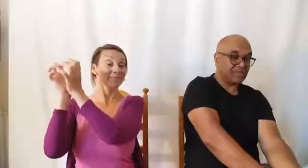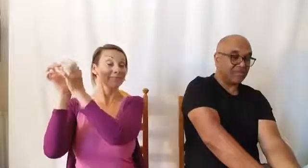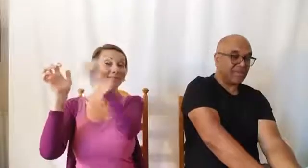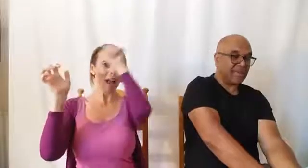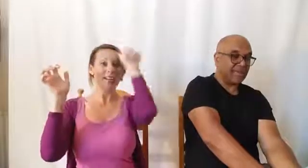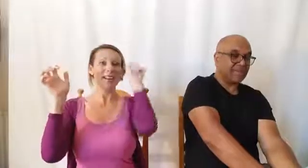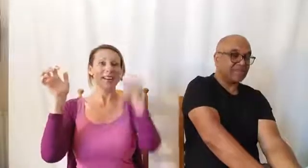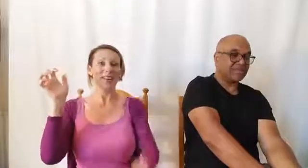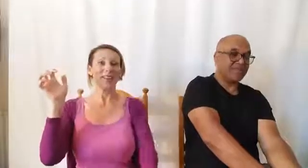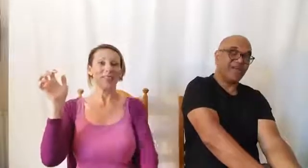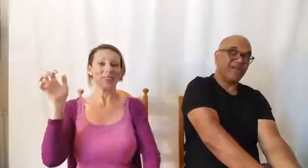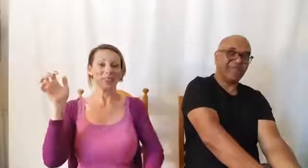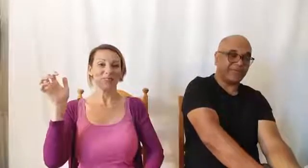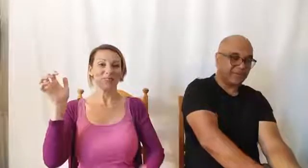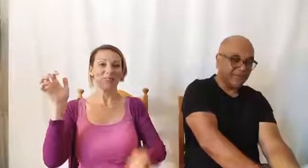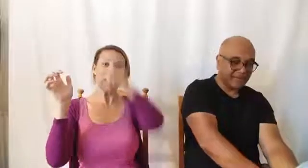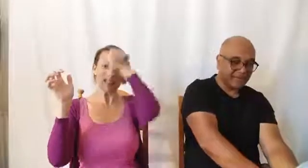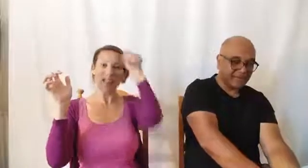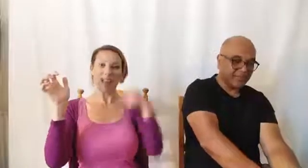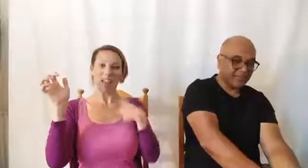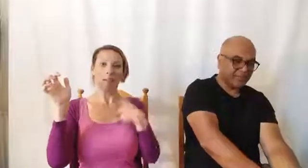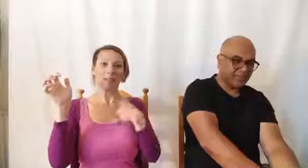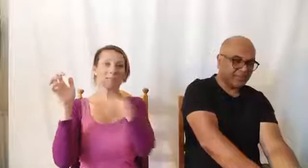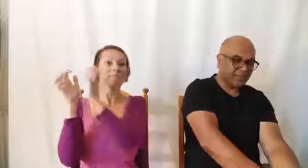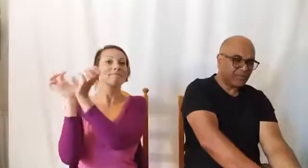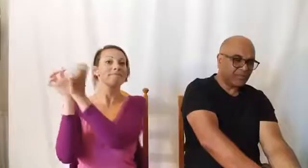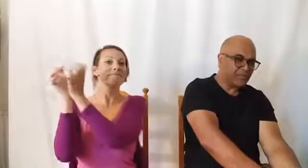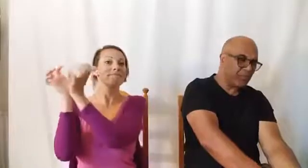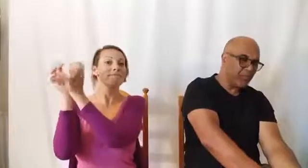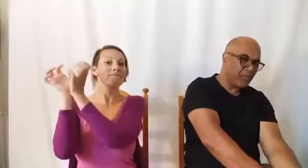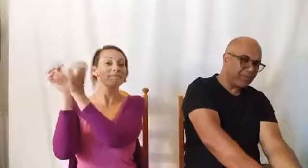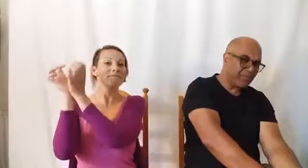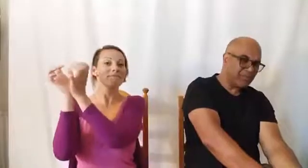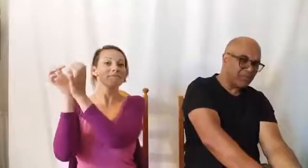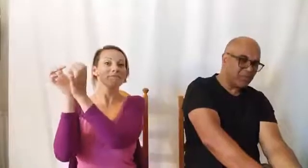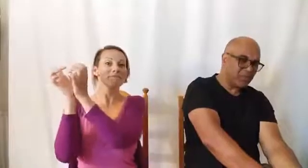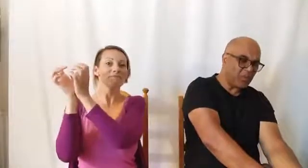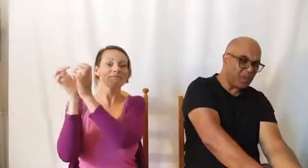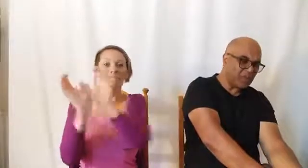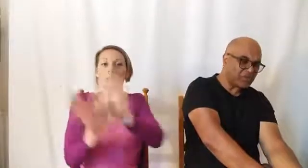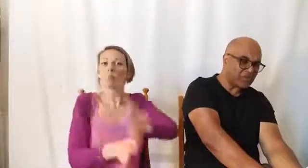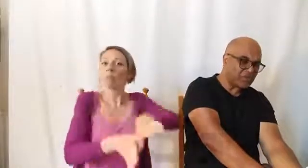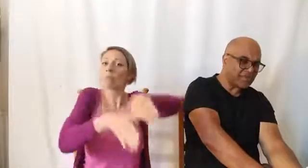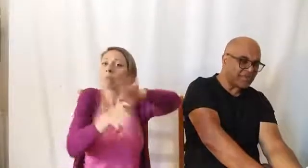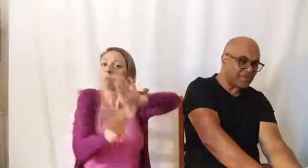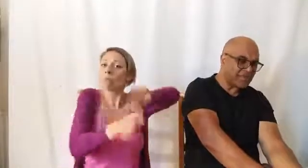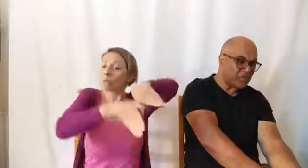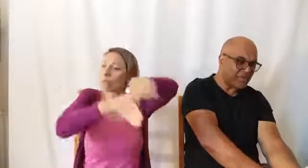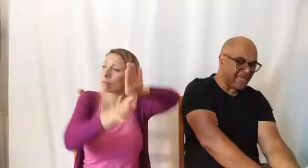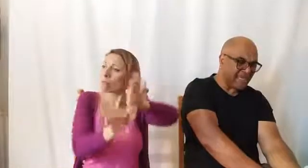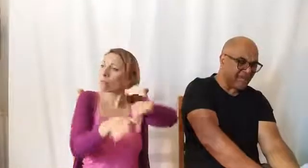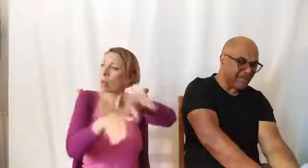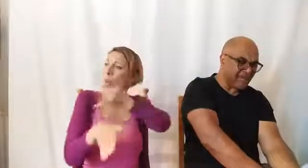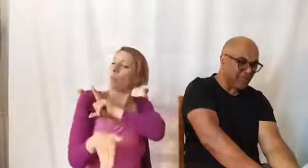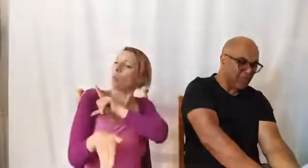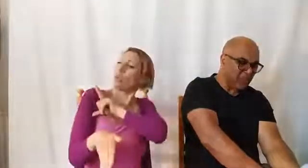made it this far," he thought. But why must your friends be so big? And why would